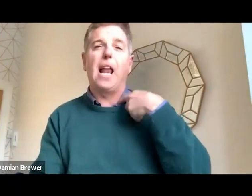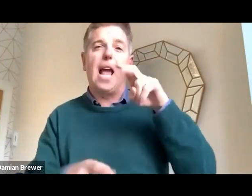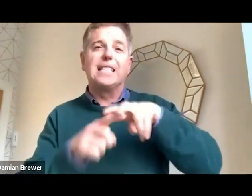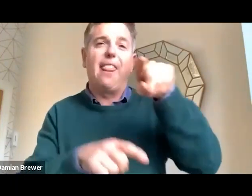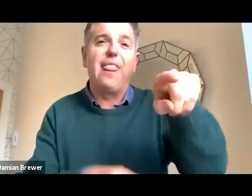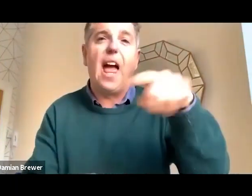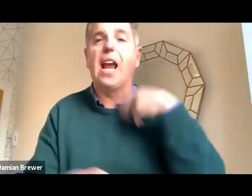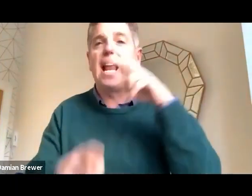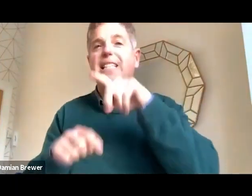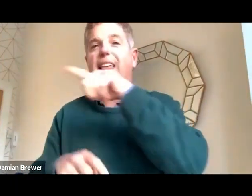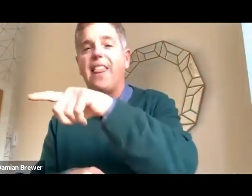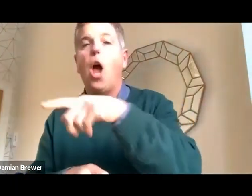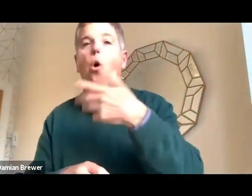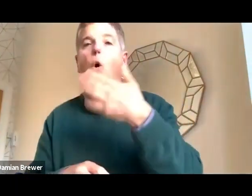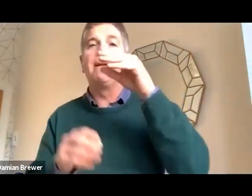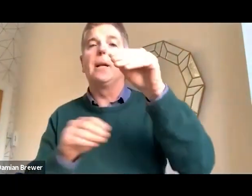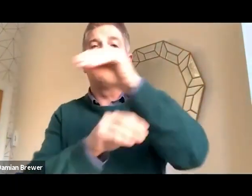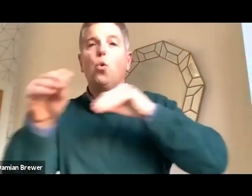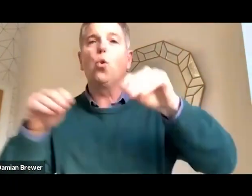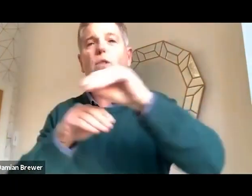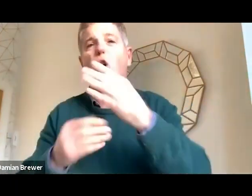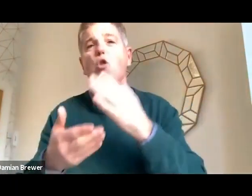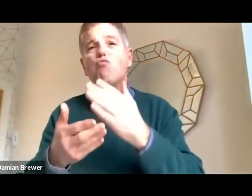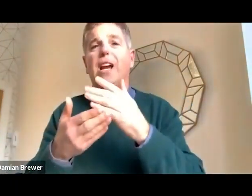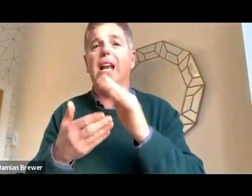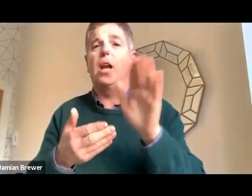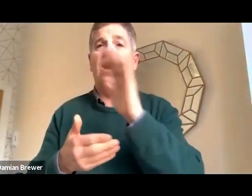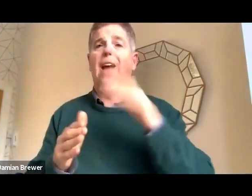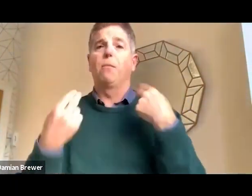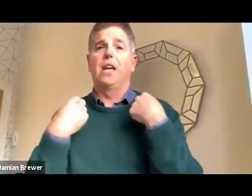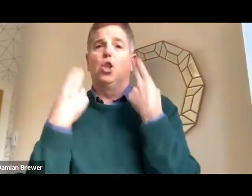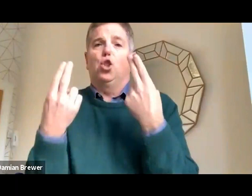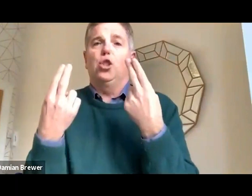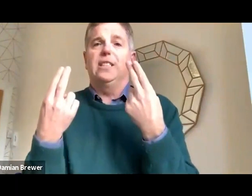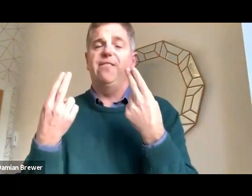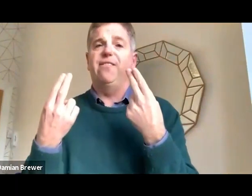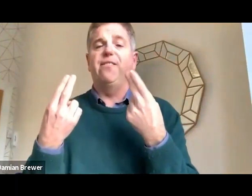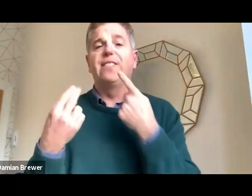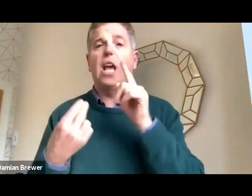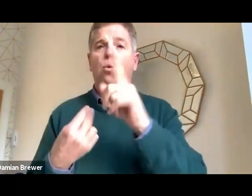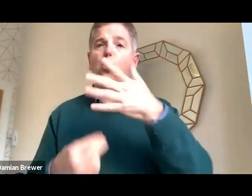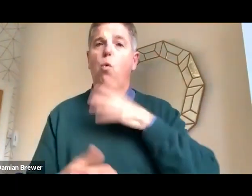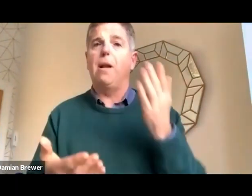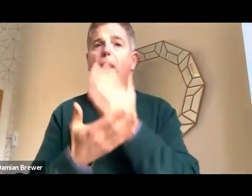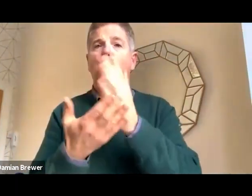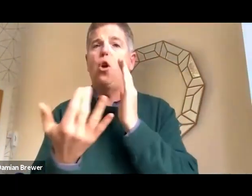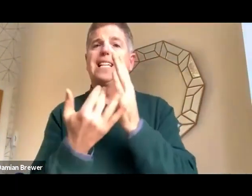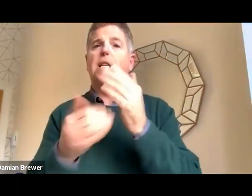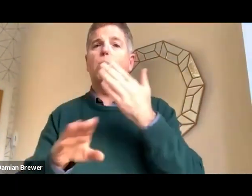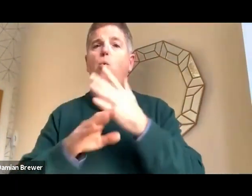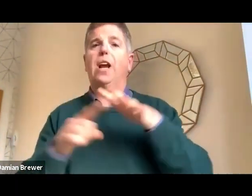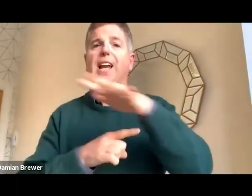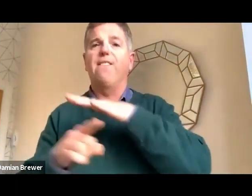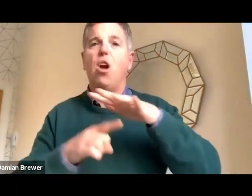in an open plan office so I can see people coming up to talk to me. So it's really important to make your needs known to